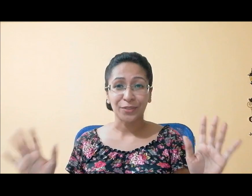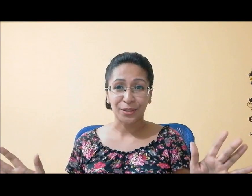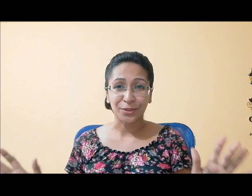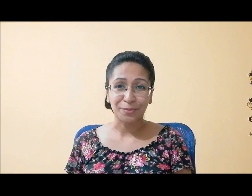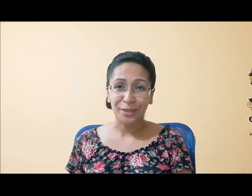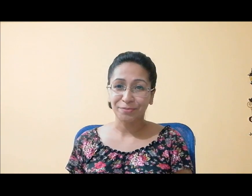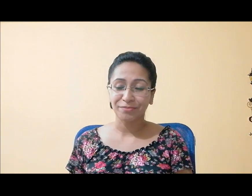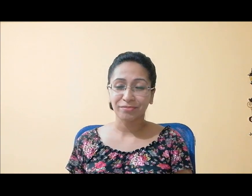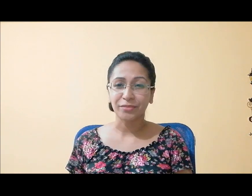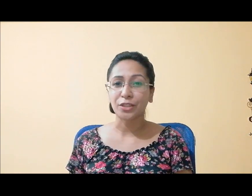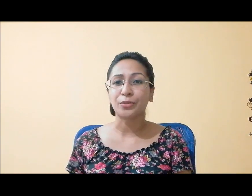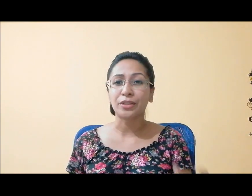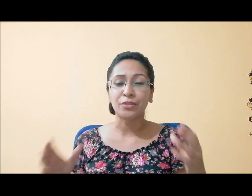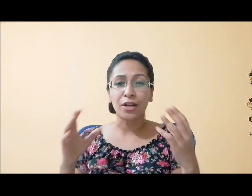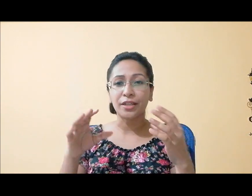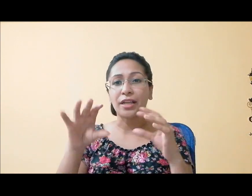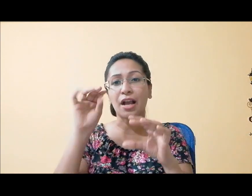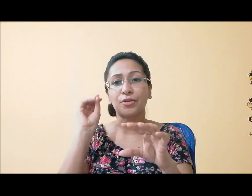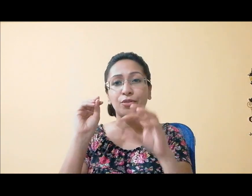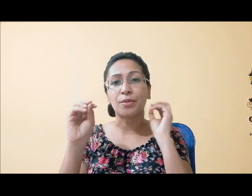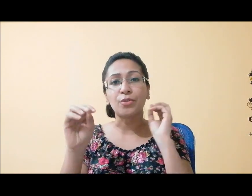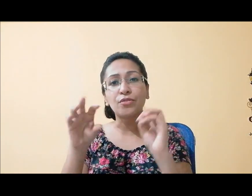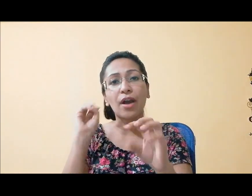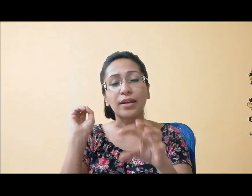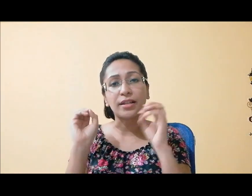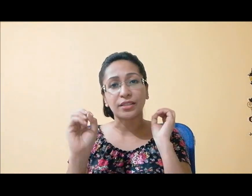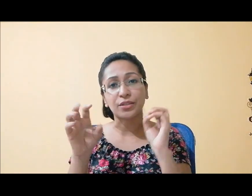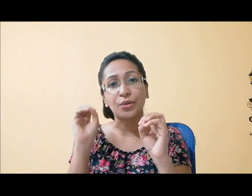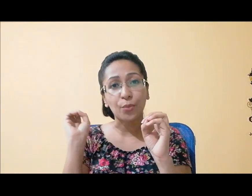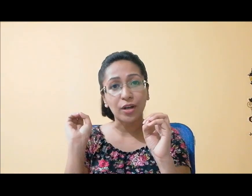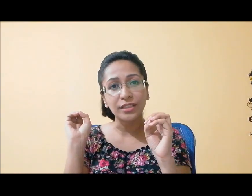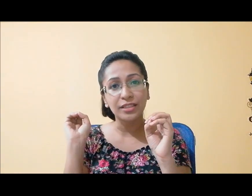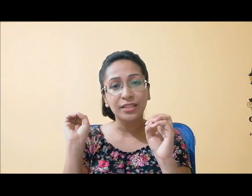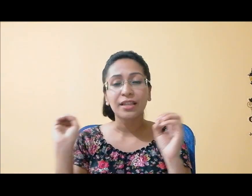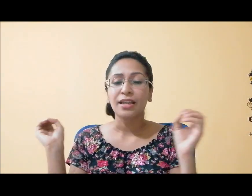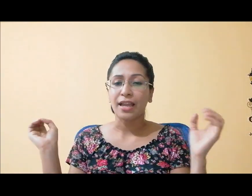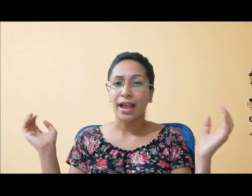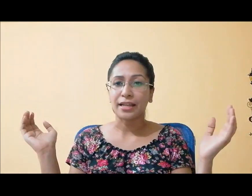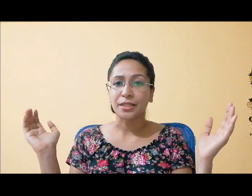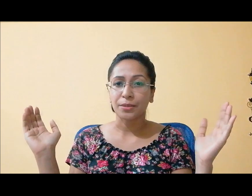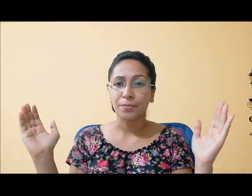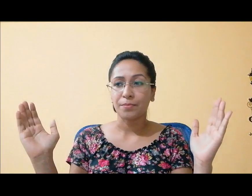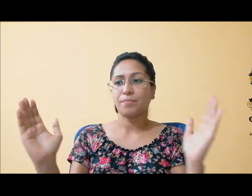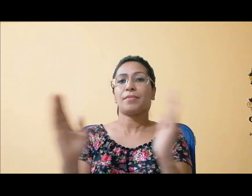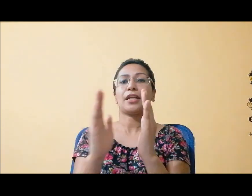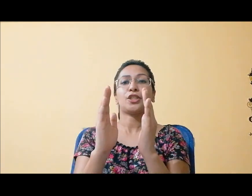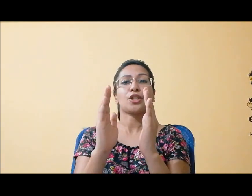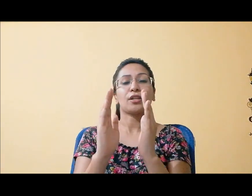we speak. Because we are learning how to remove unnecessary words and make it